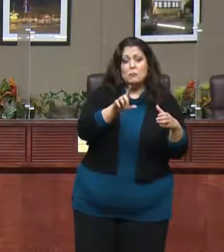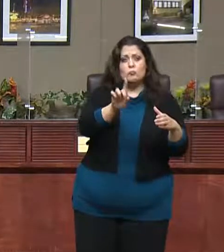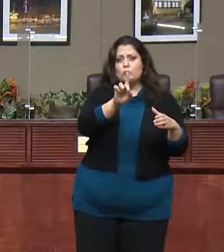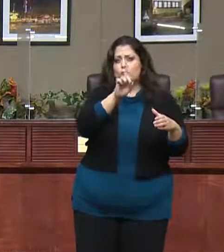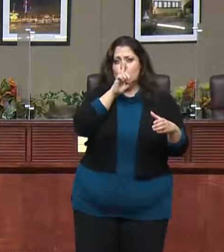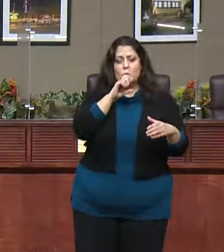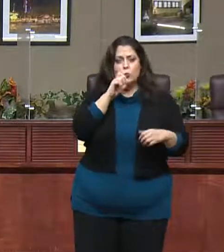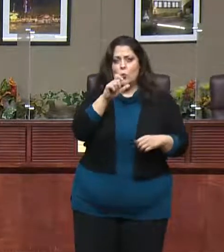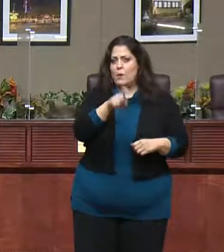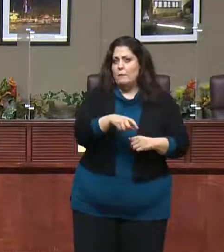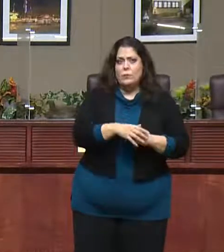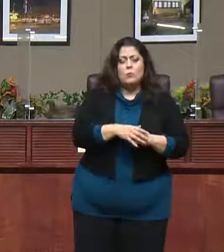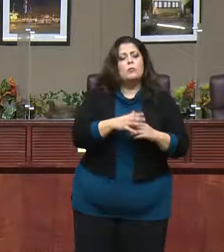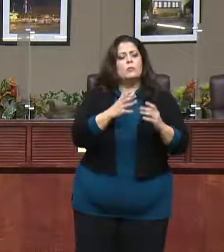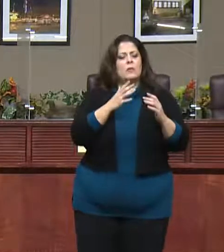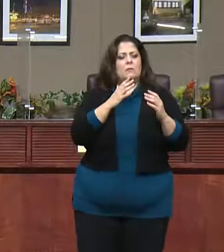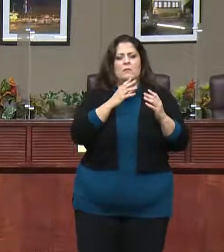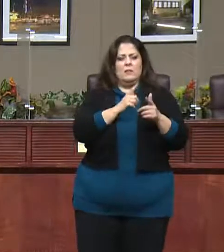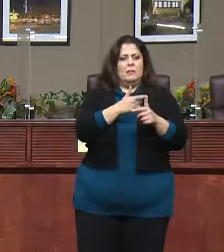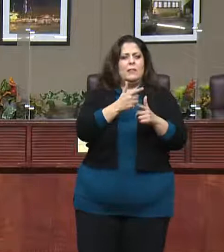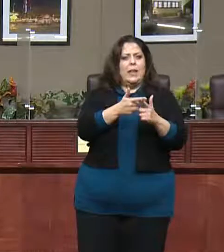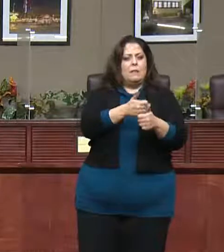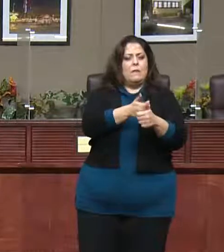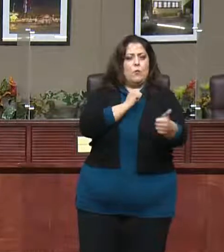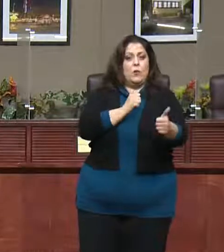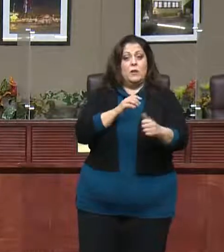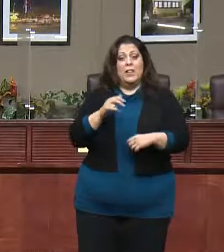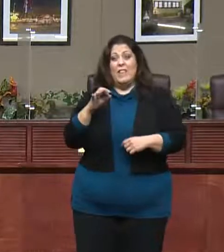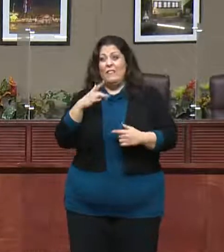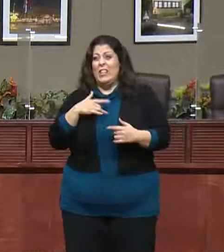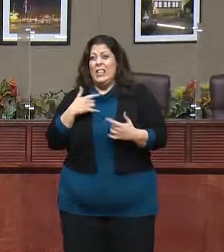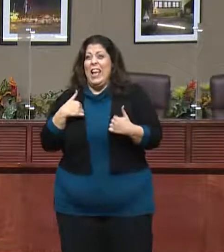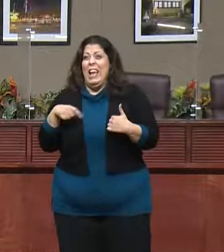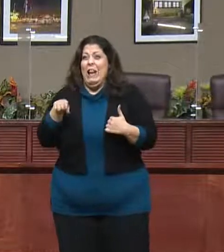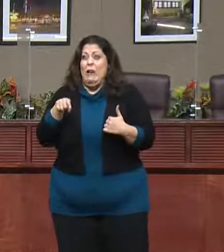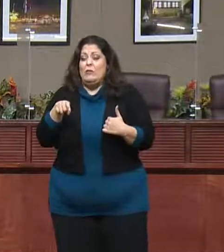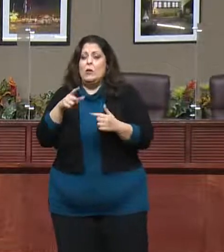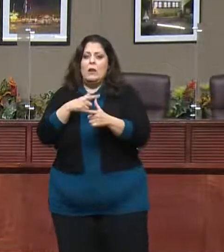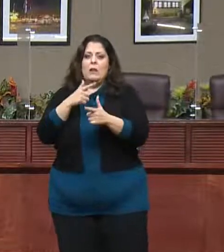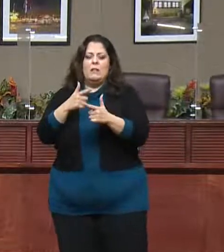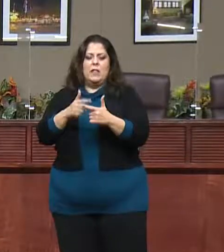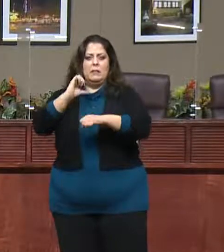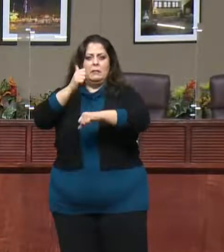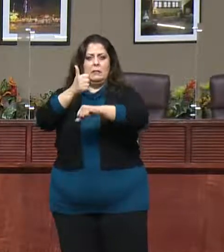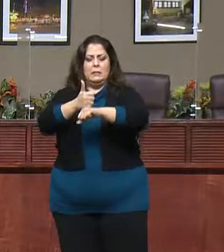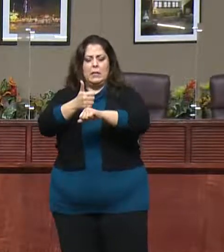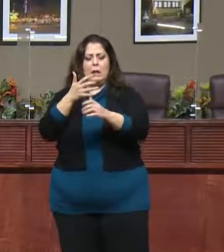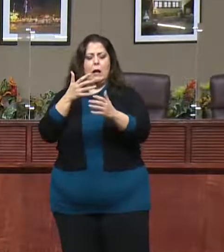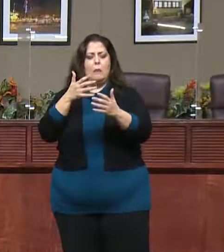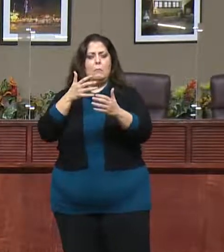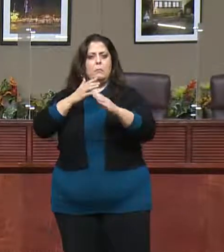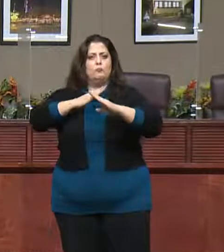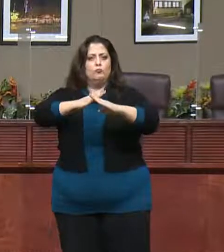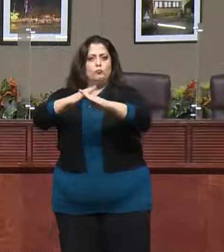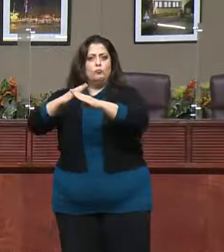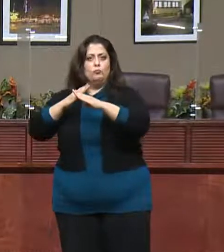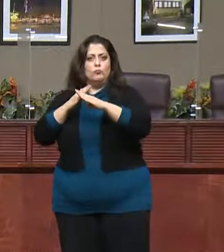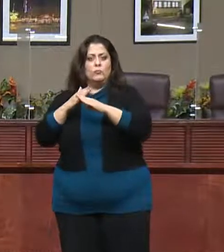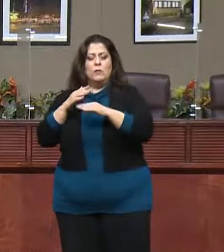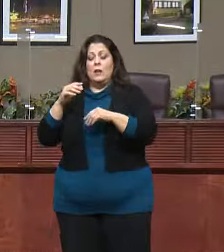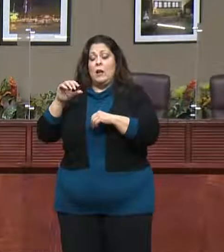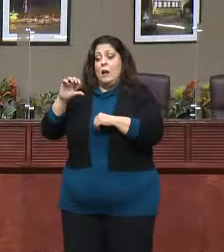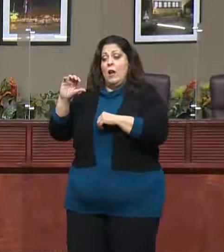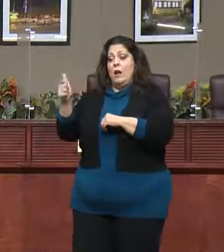have to, please put some measures at home. Try not to mix households. Try to protect people who